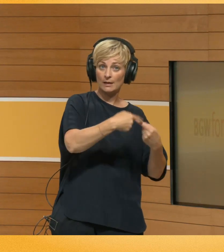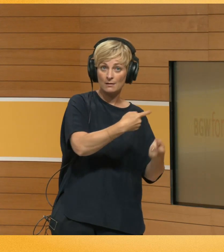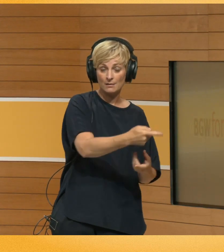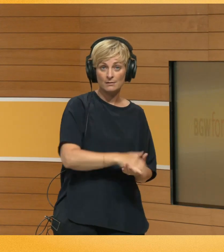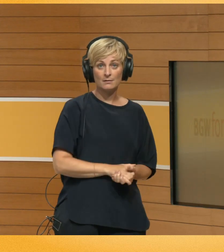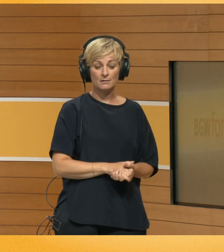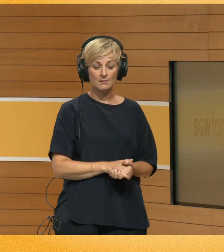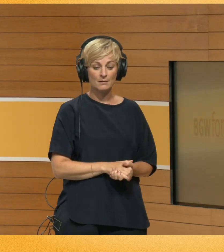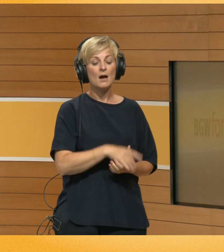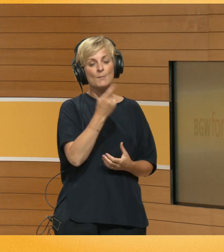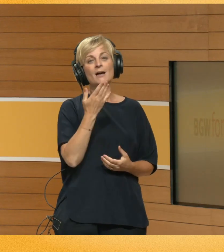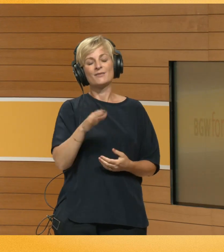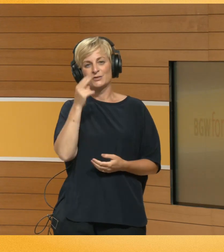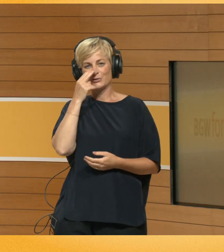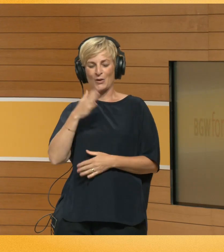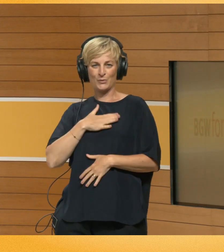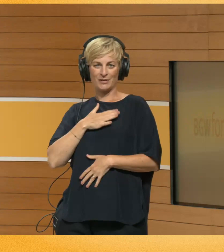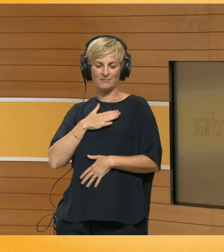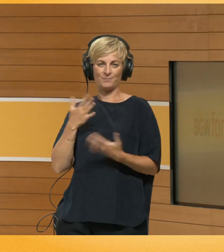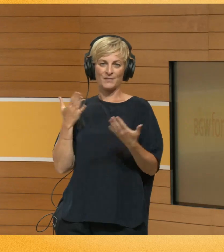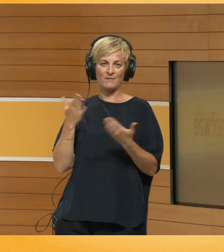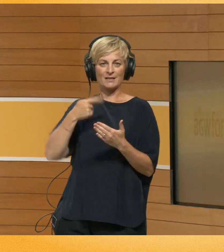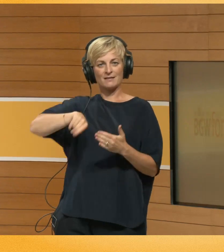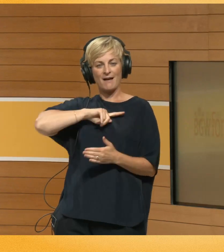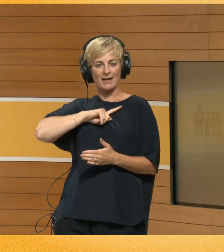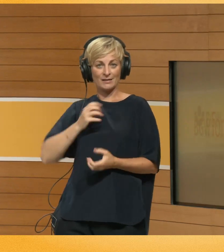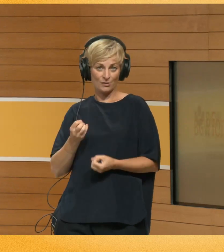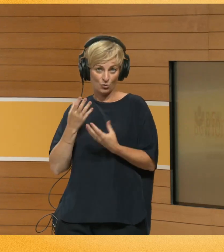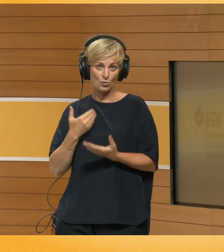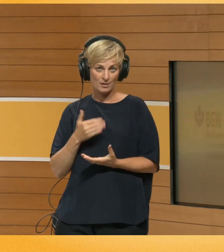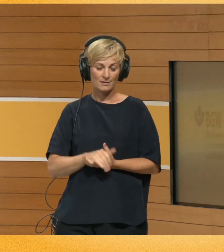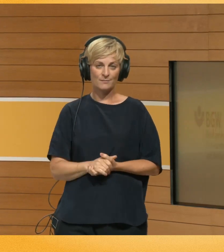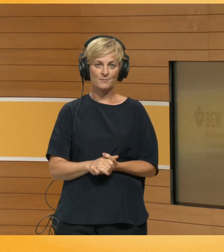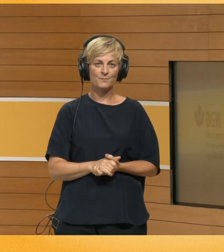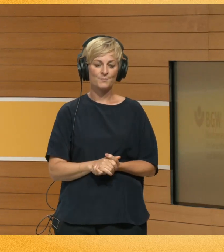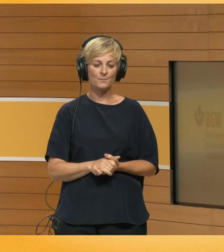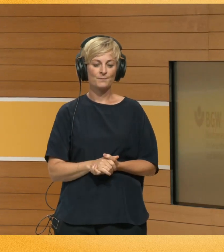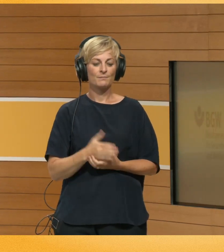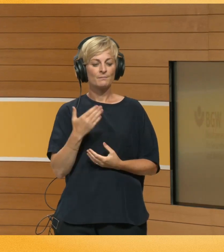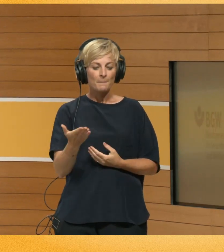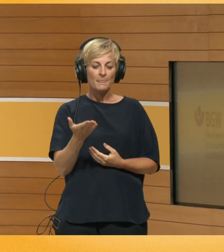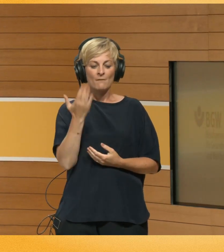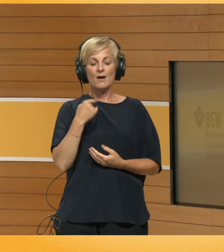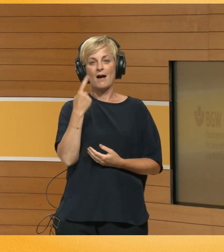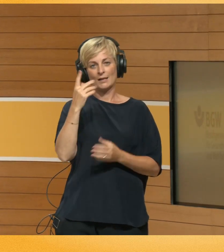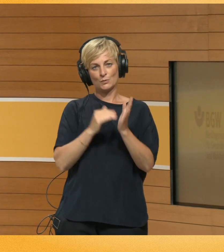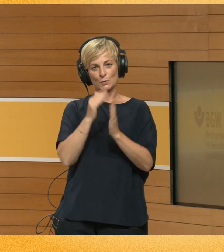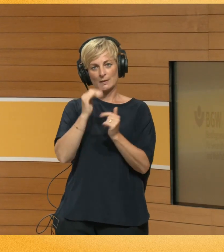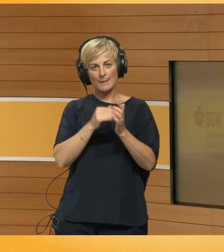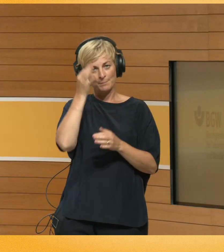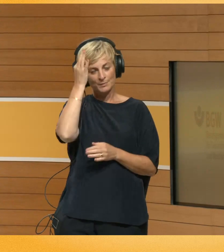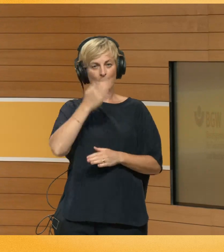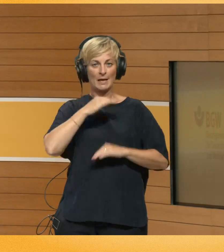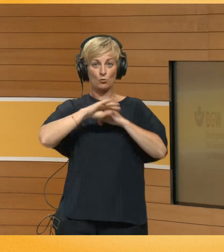and you know, it's going to be this is one of the health systems of one of my colleagues that they implemented. I actually think